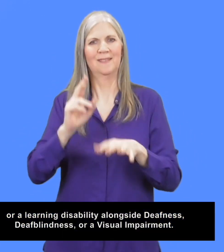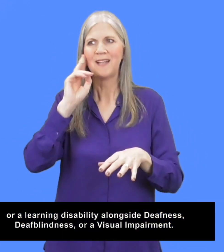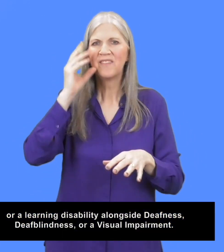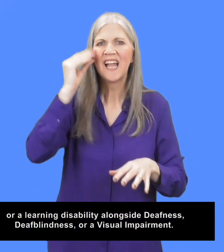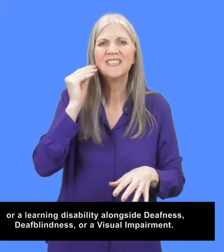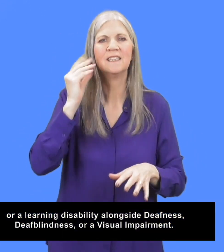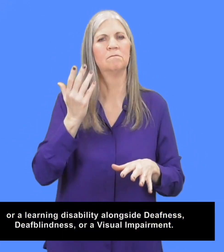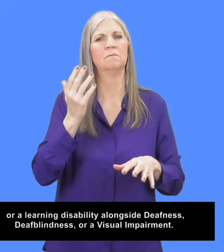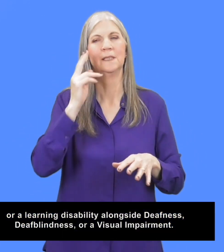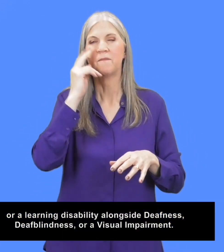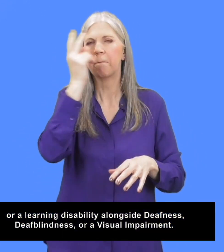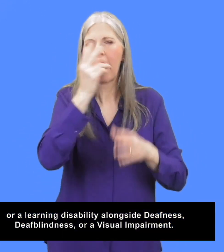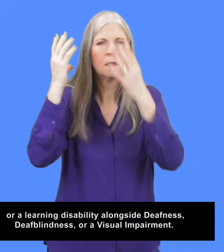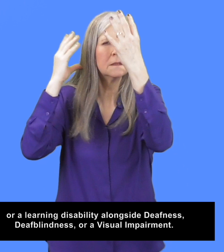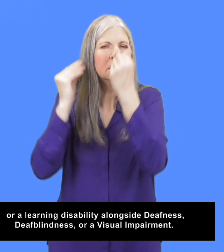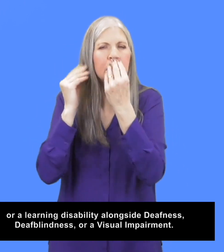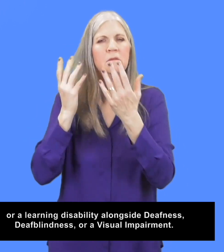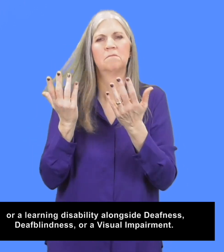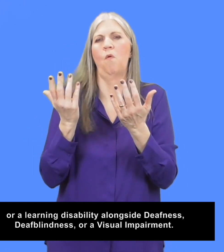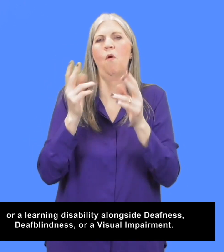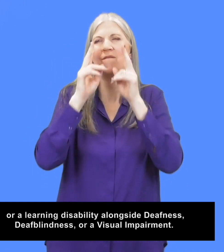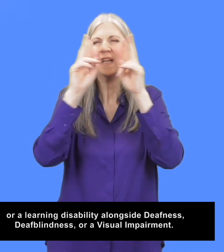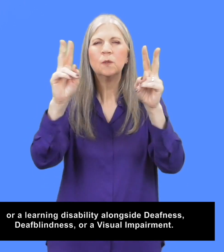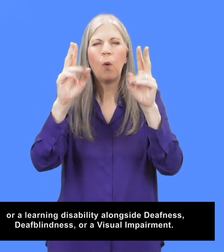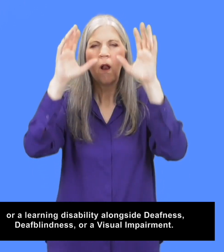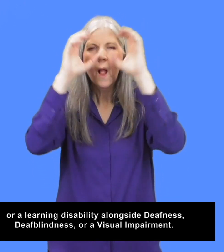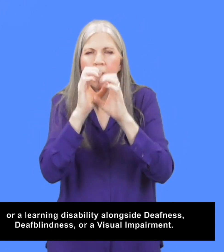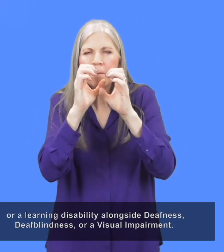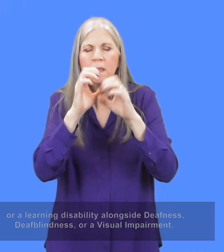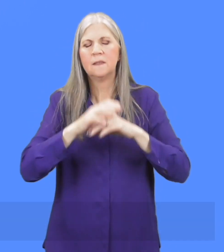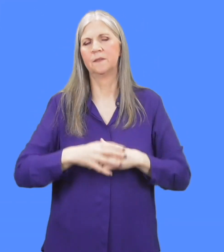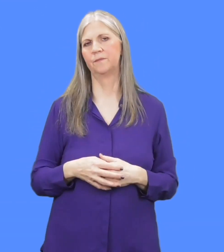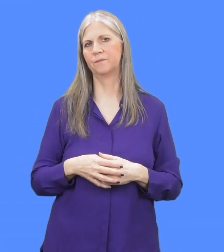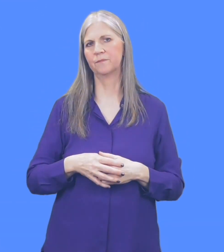deafblindness, or a visual impairment.